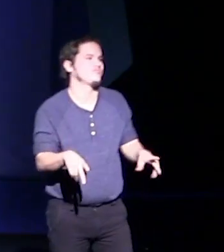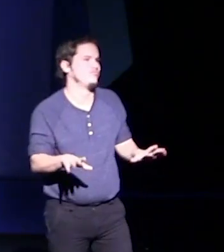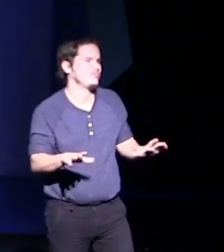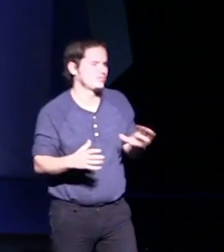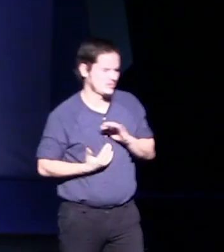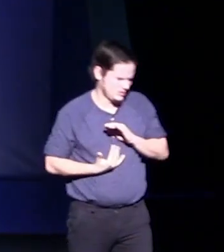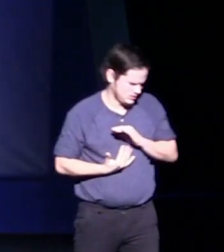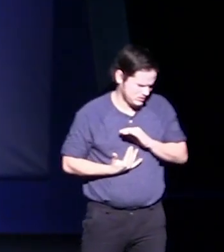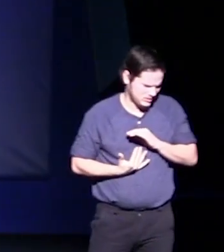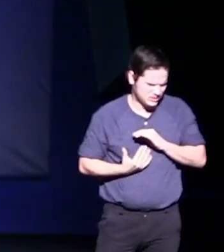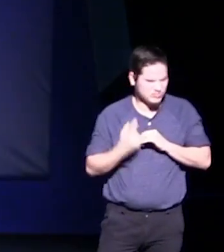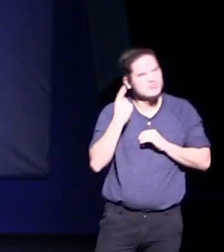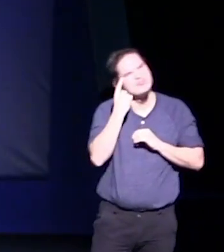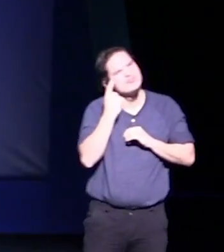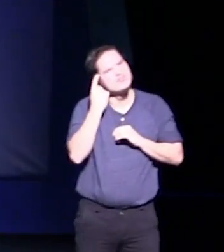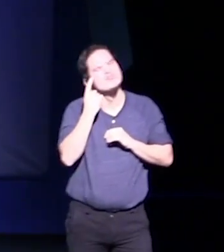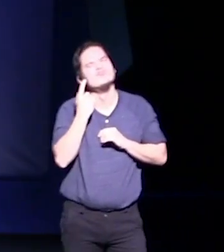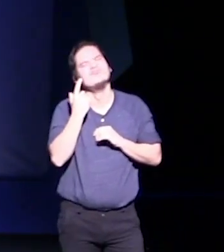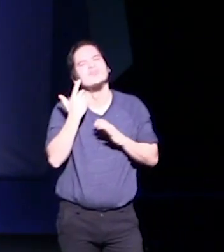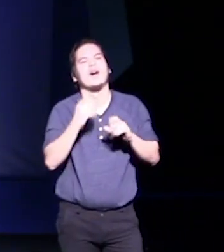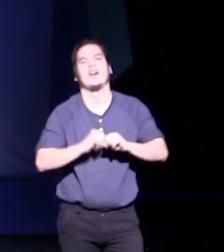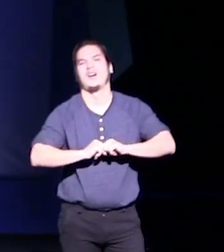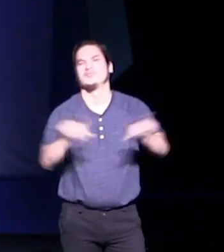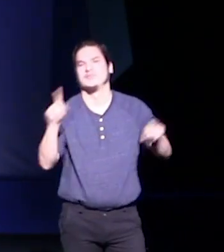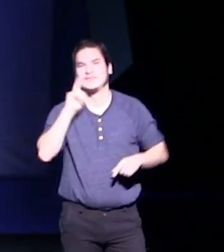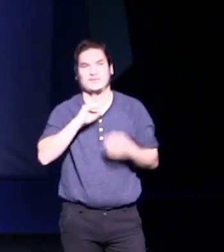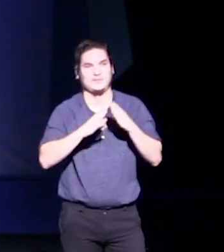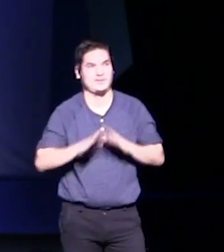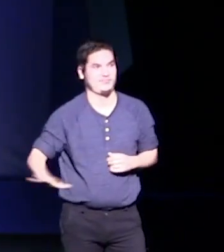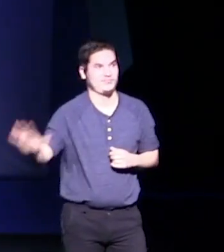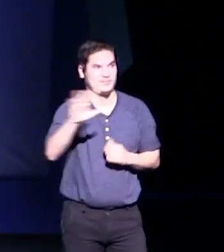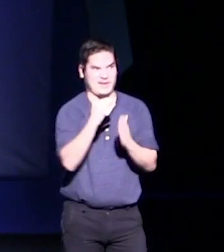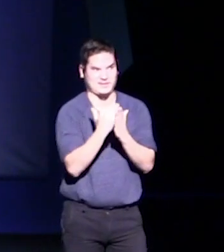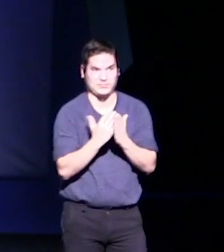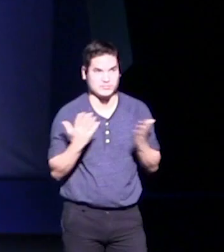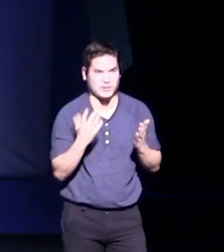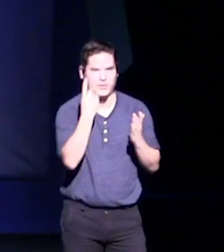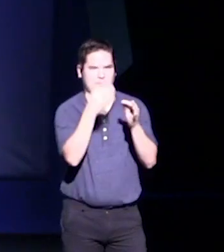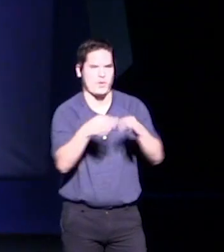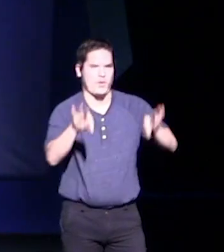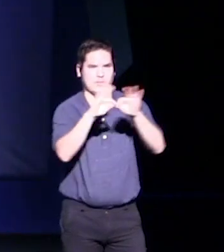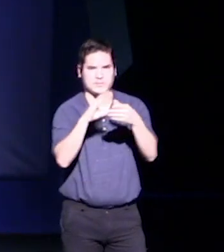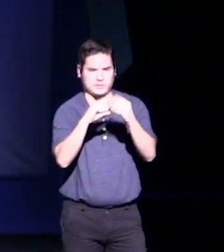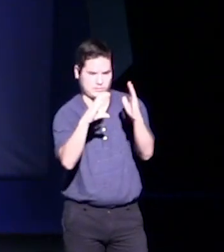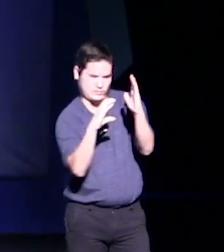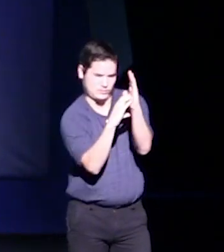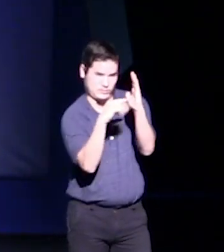Veditz received the answer, well, maybe you weren't paying attention. He didn't agree. He wrote his side of the story and